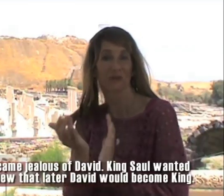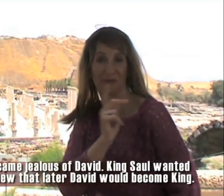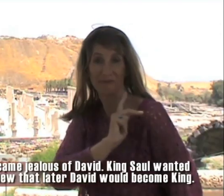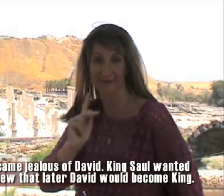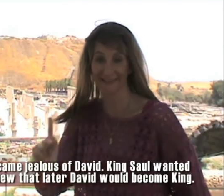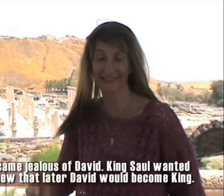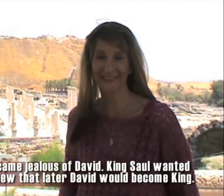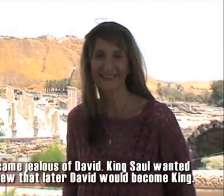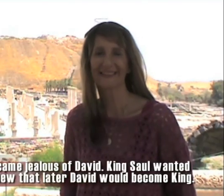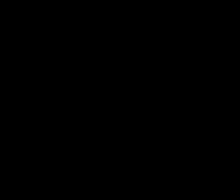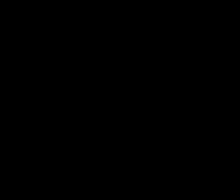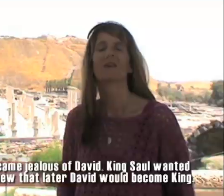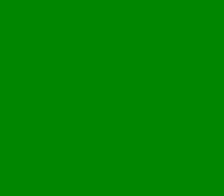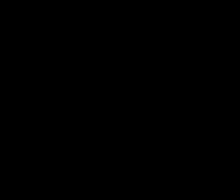later David would become king.